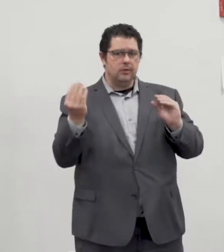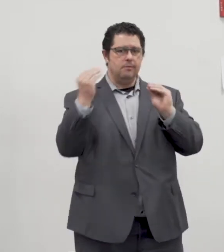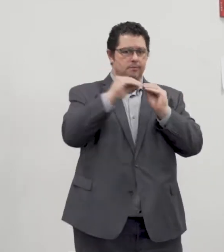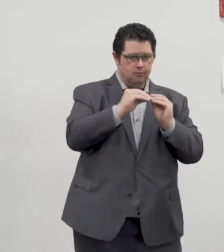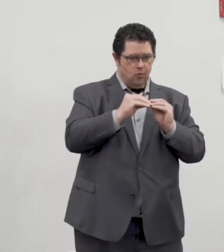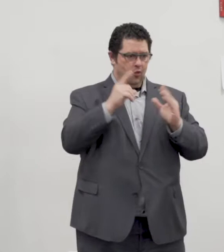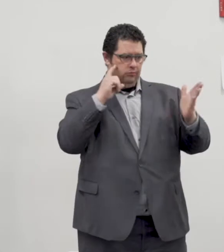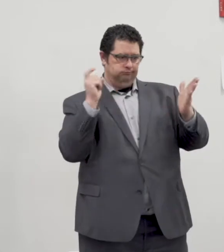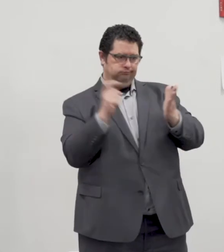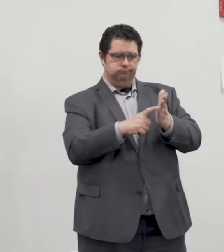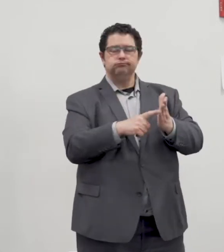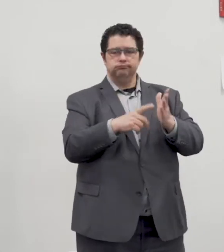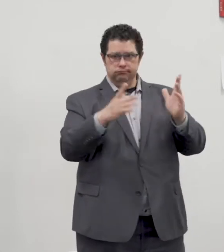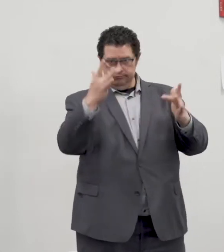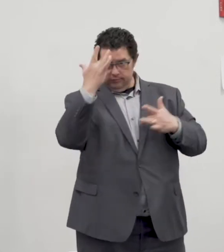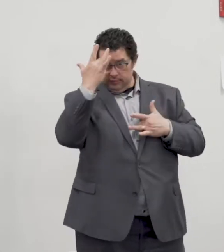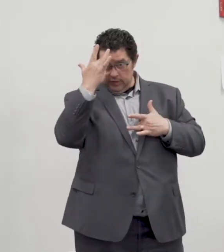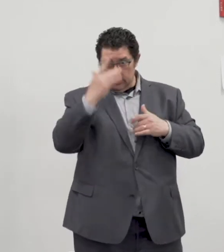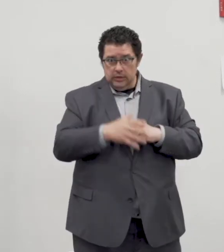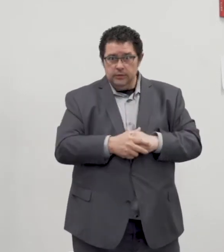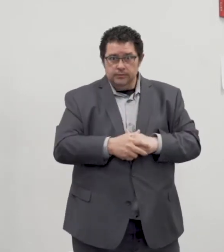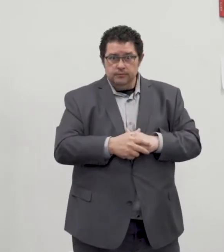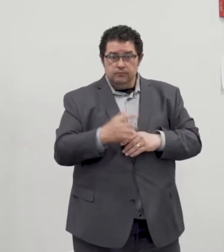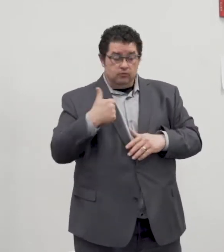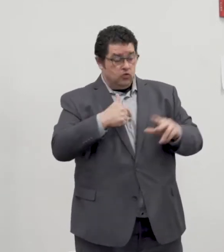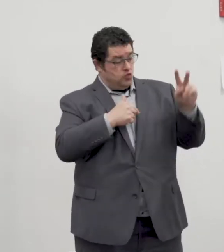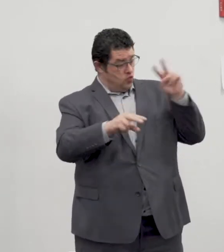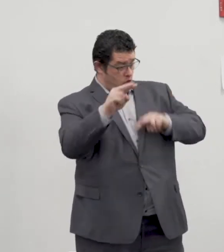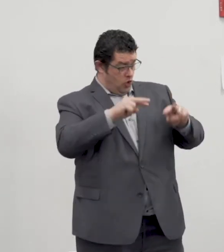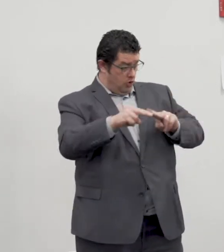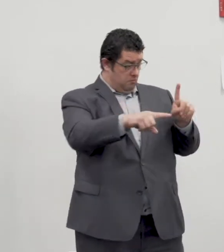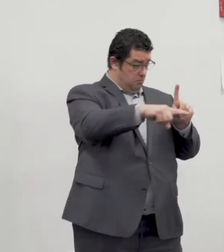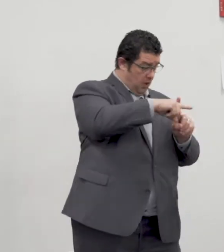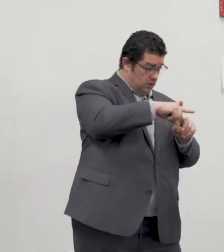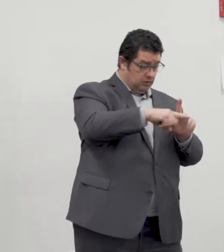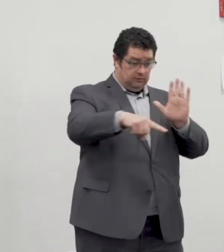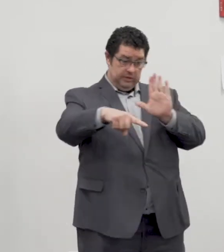We'll be watching the positive tests and the negative tests as well.